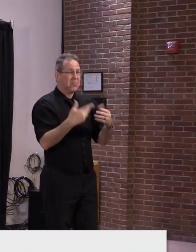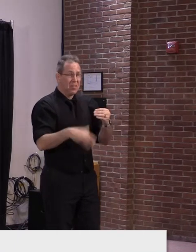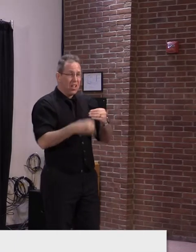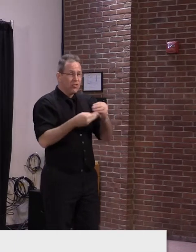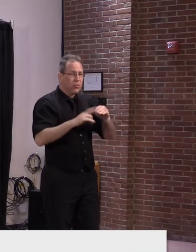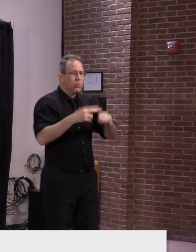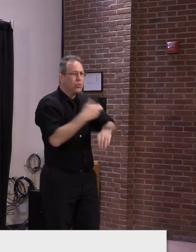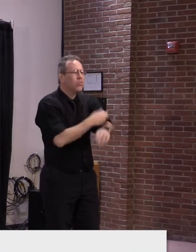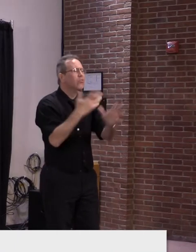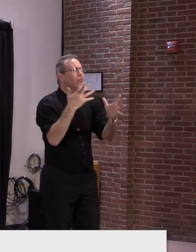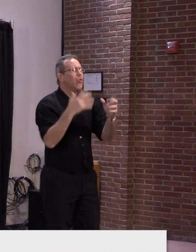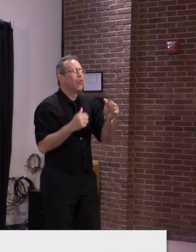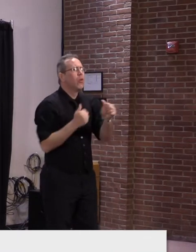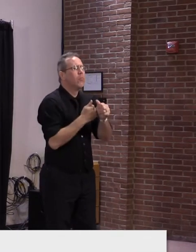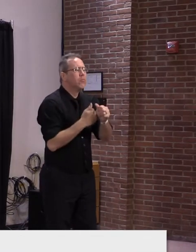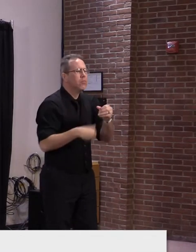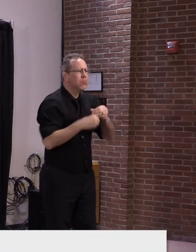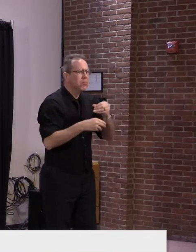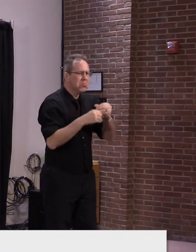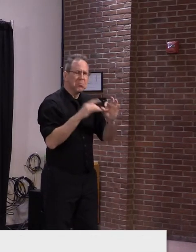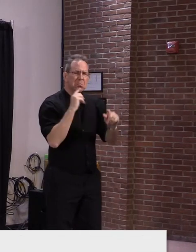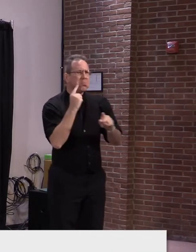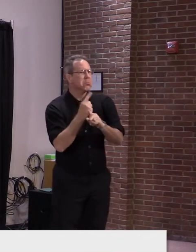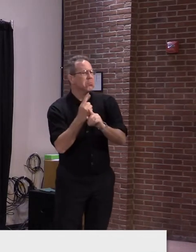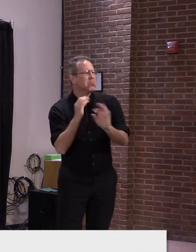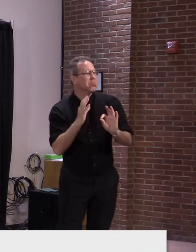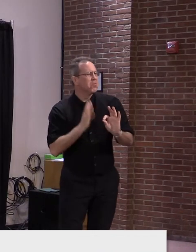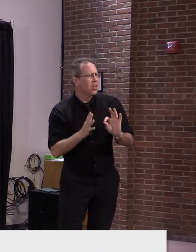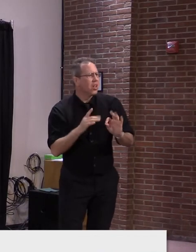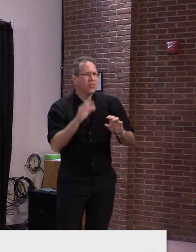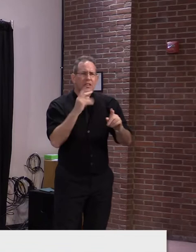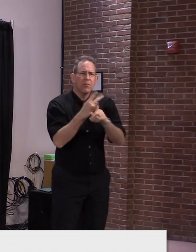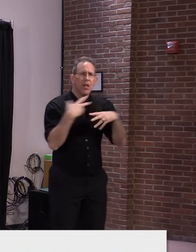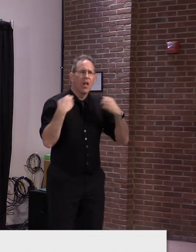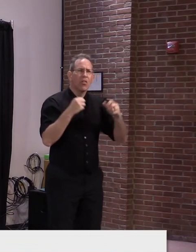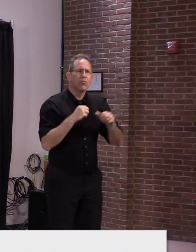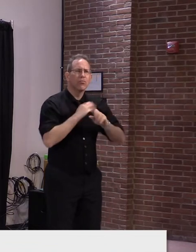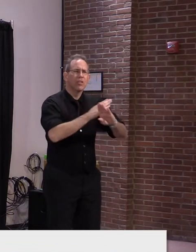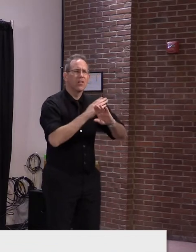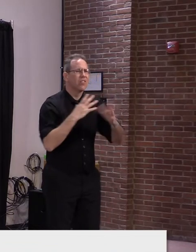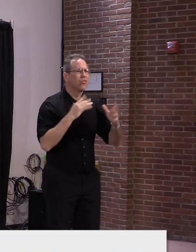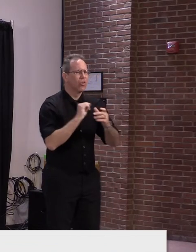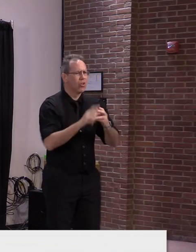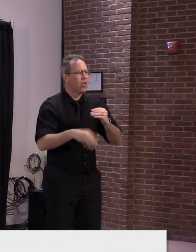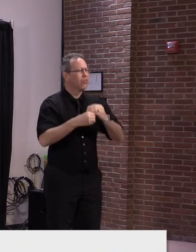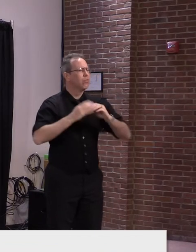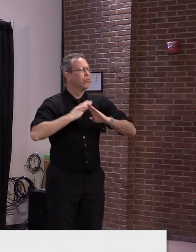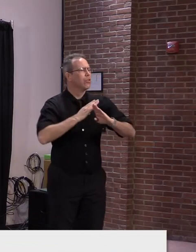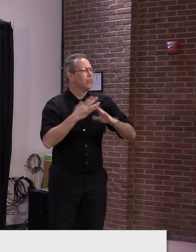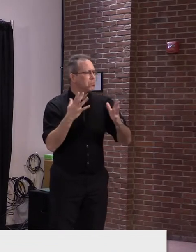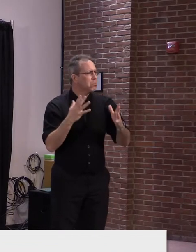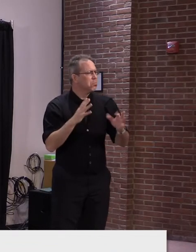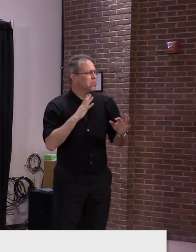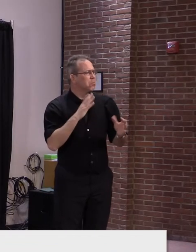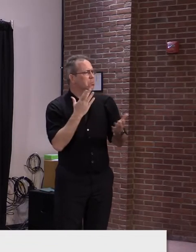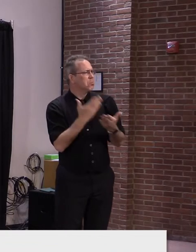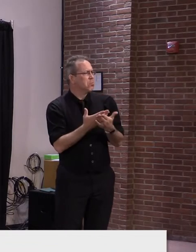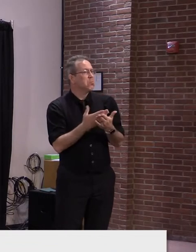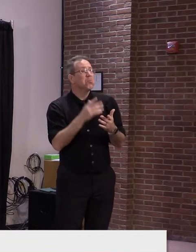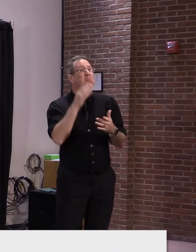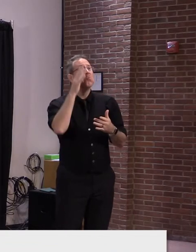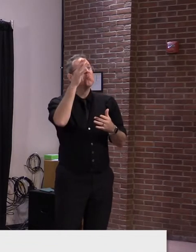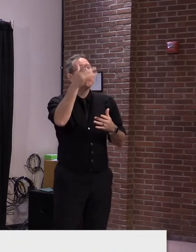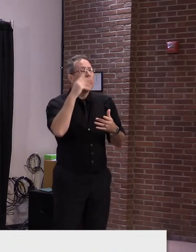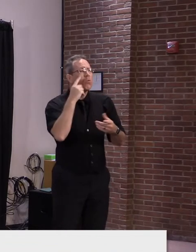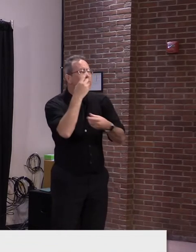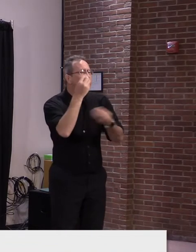not immunocompromised, they, in theory, can stop there until any further guidance comes out.